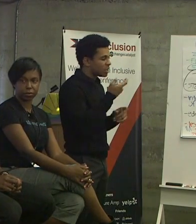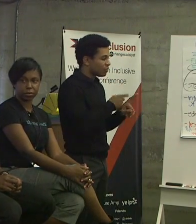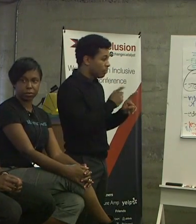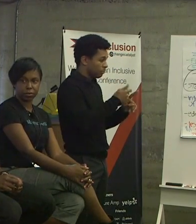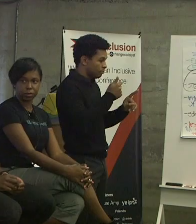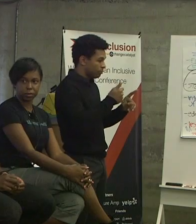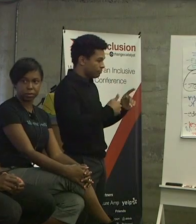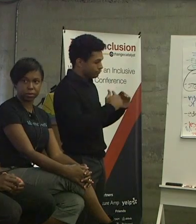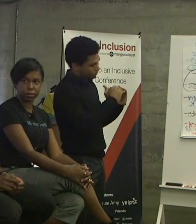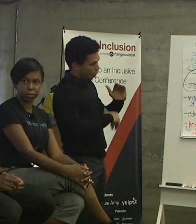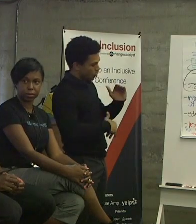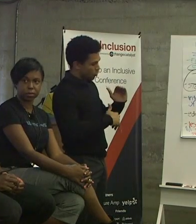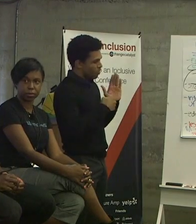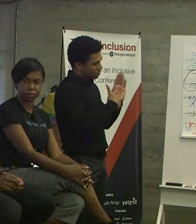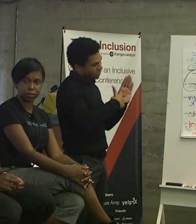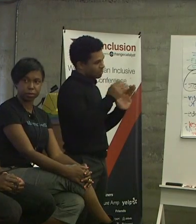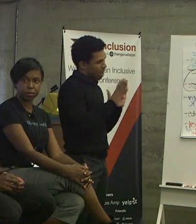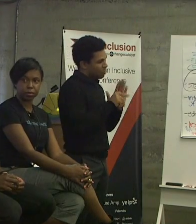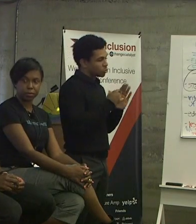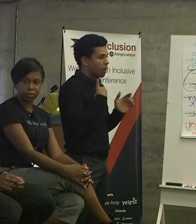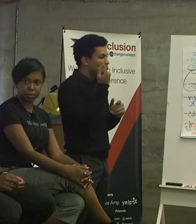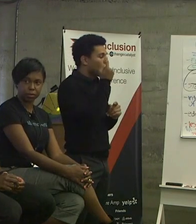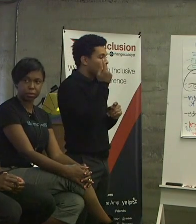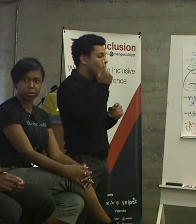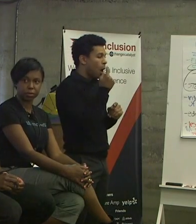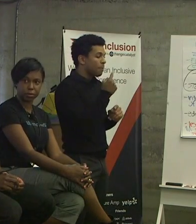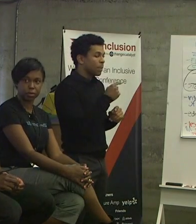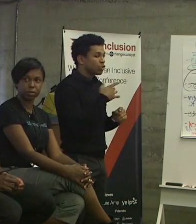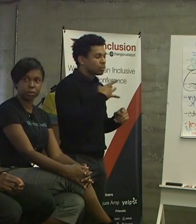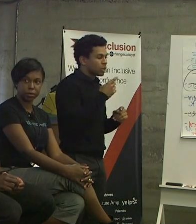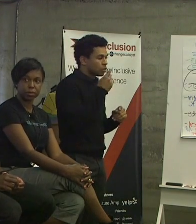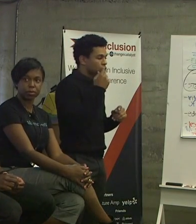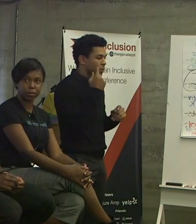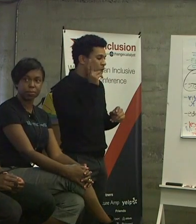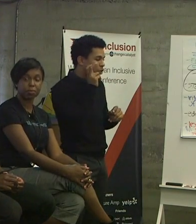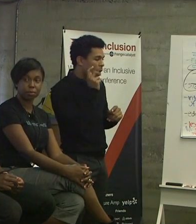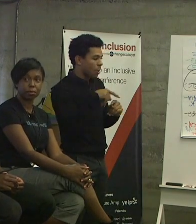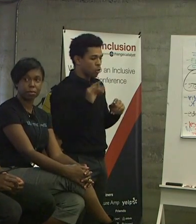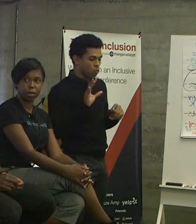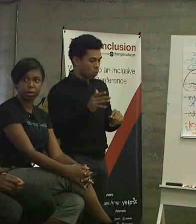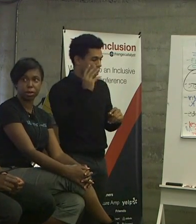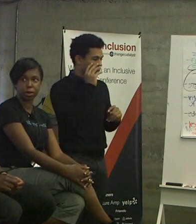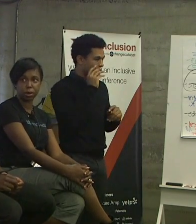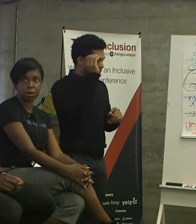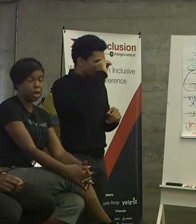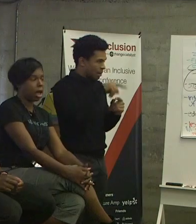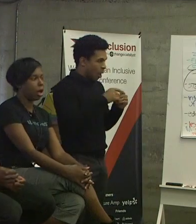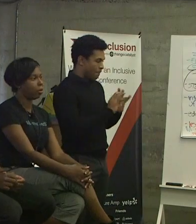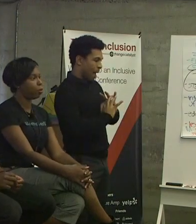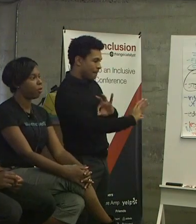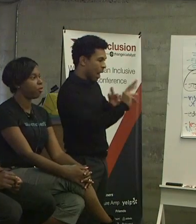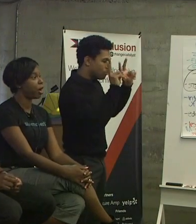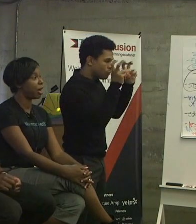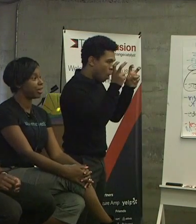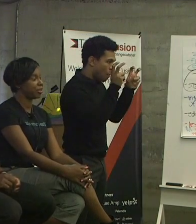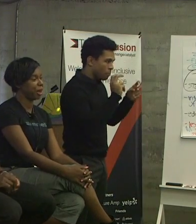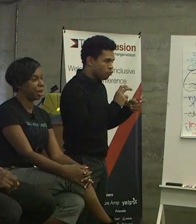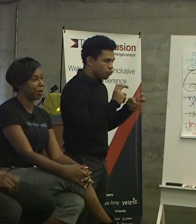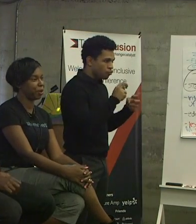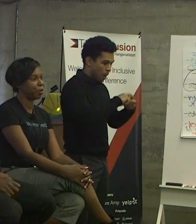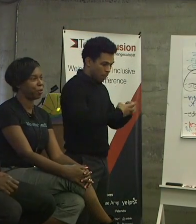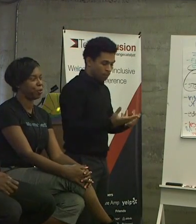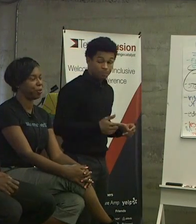I would love to hear sort of how you respond to this idea of it being a pipeline problem in either order. Sure. Well, for